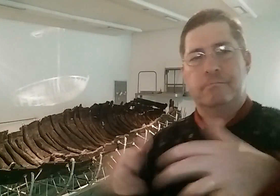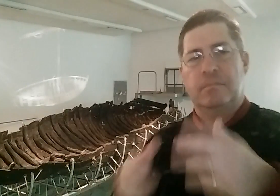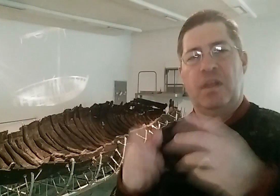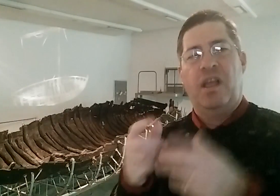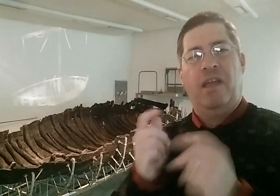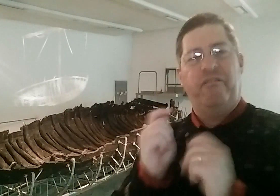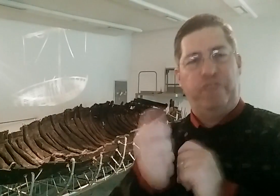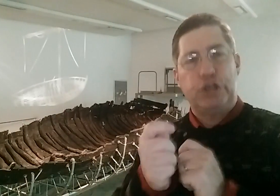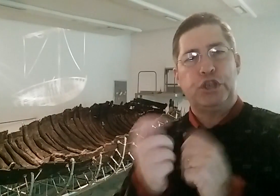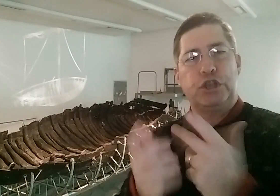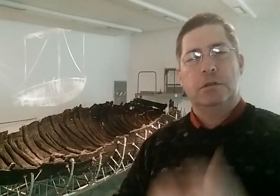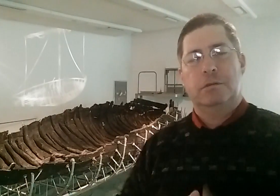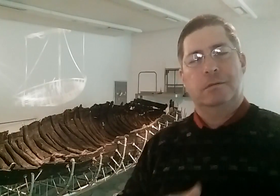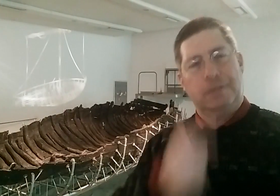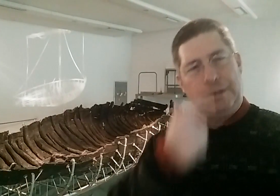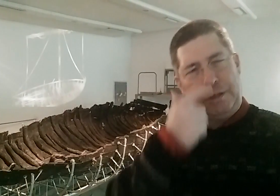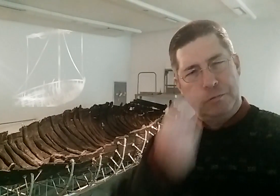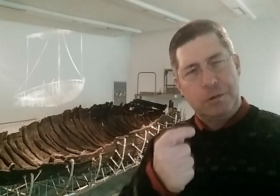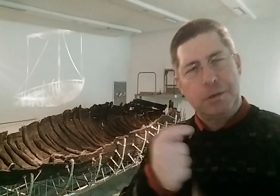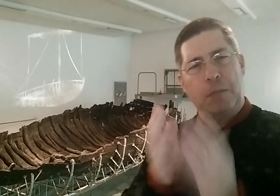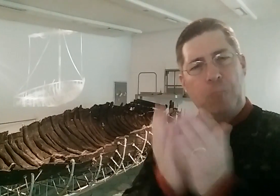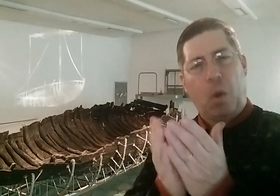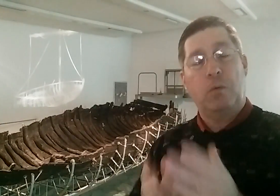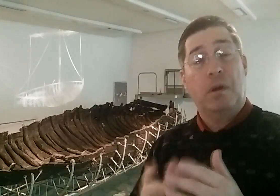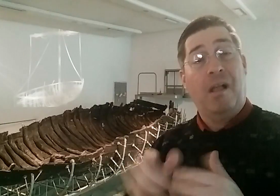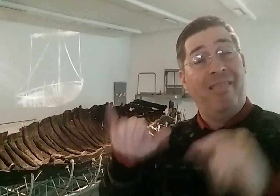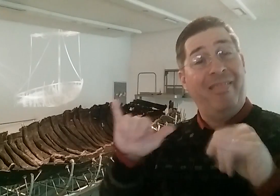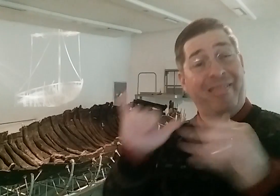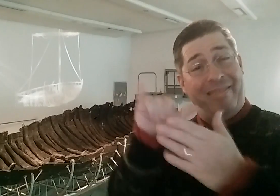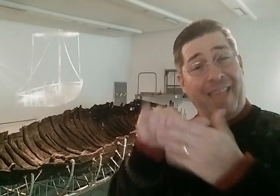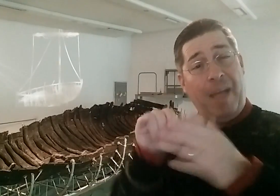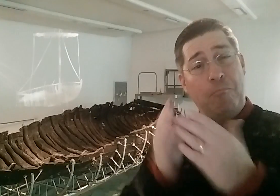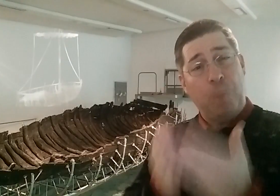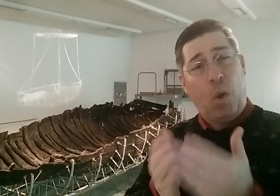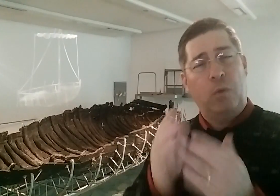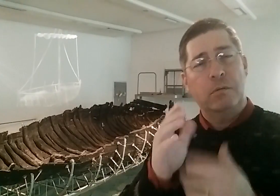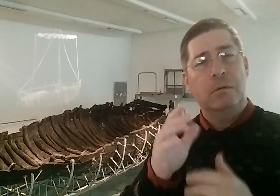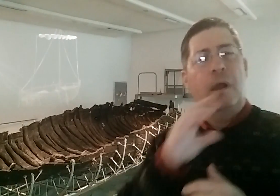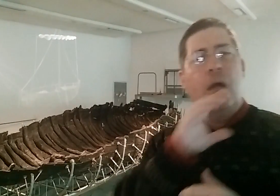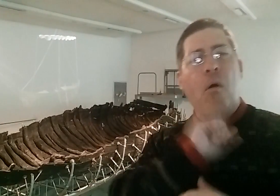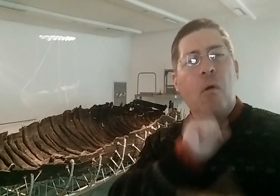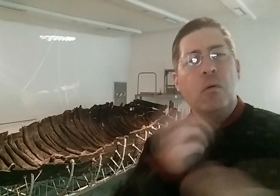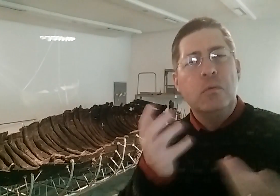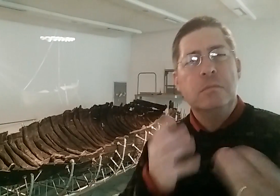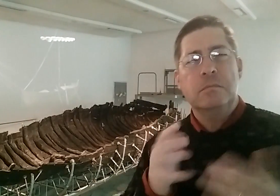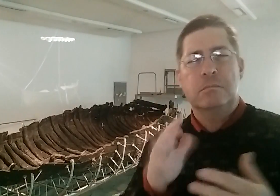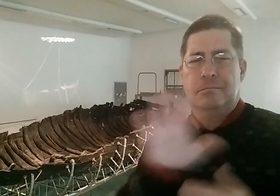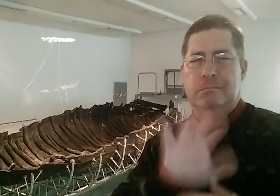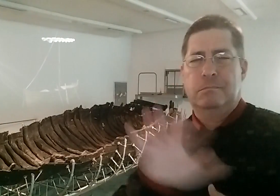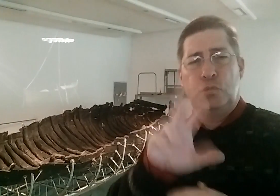a place where people would have come out and gone out into the water. It's a small boat, but it's an old boat,